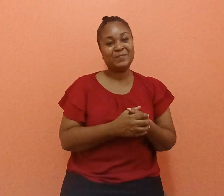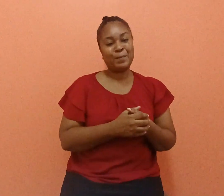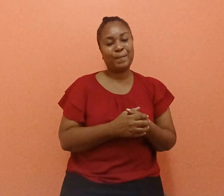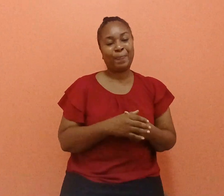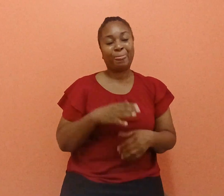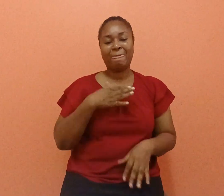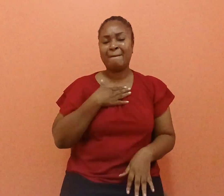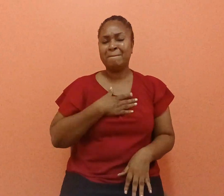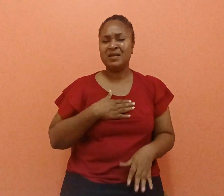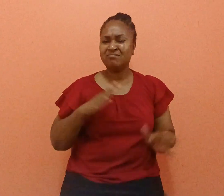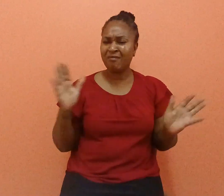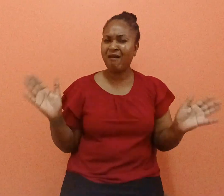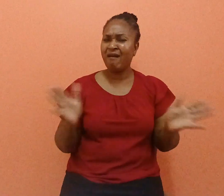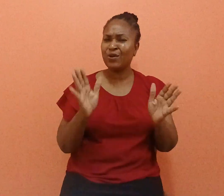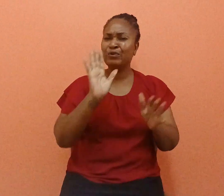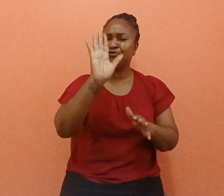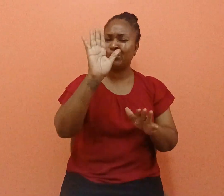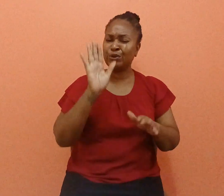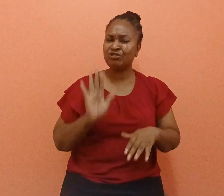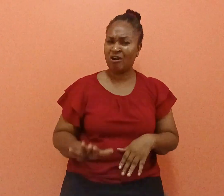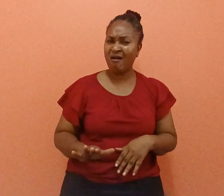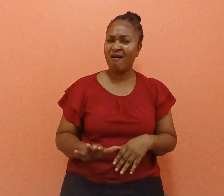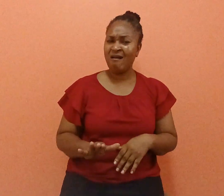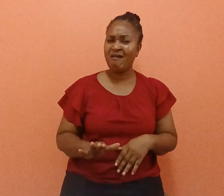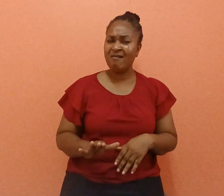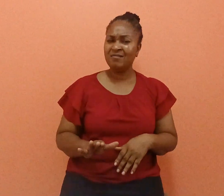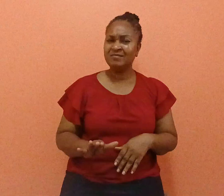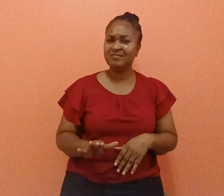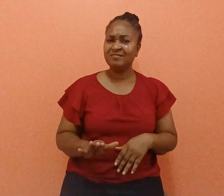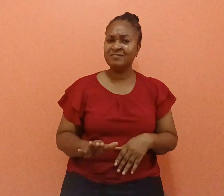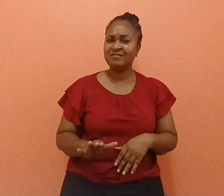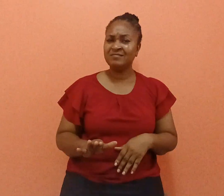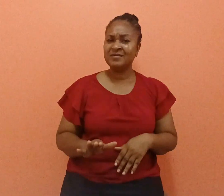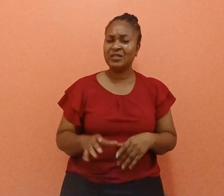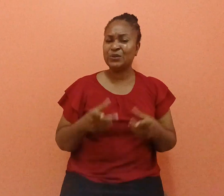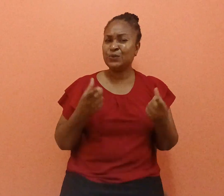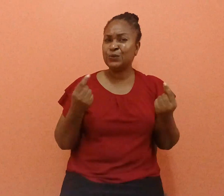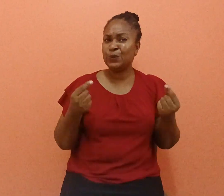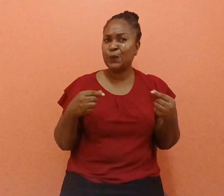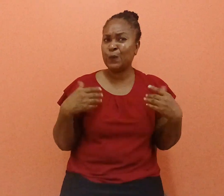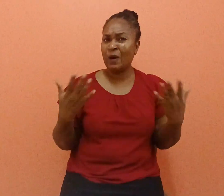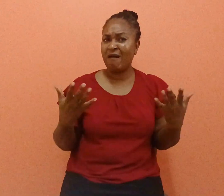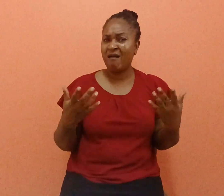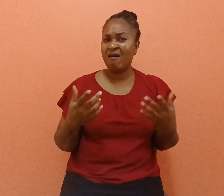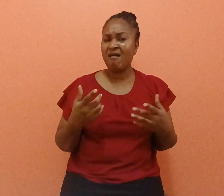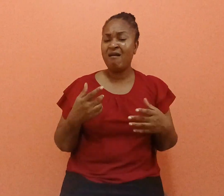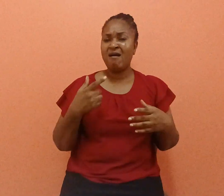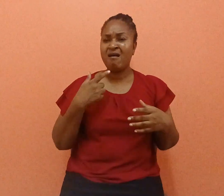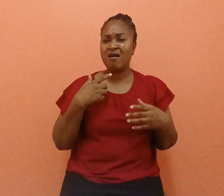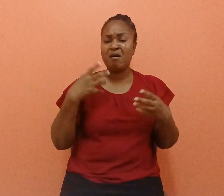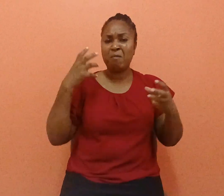Please encourage your child to say and sign the memory verse.